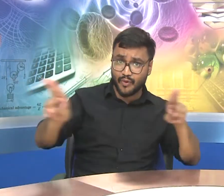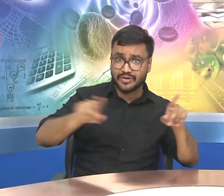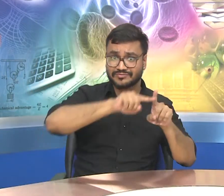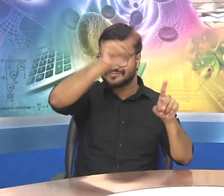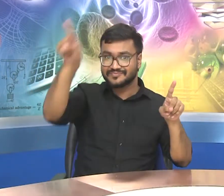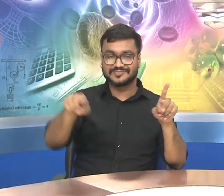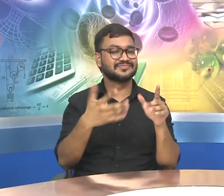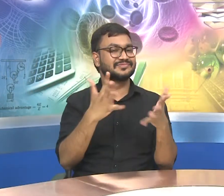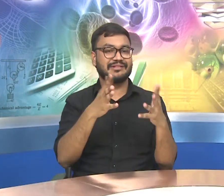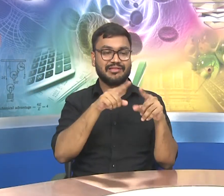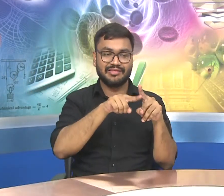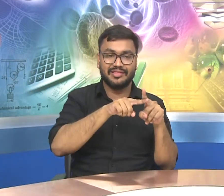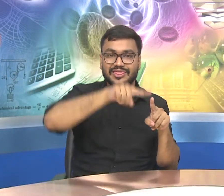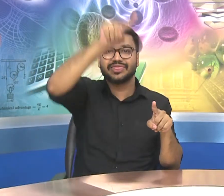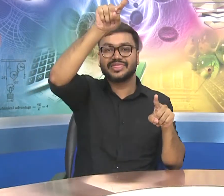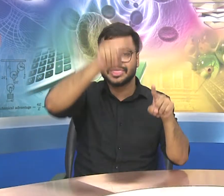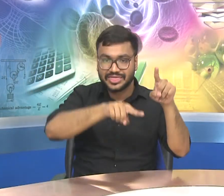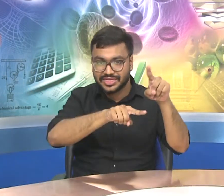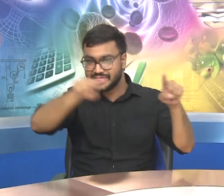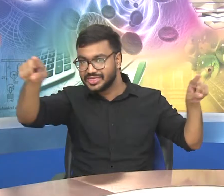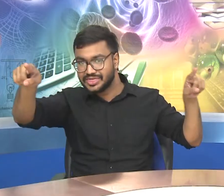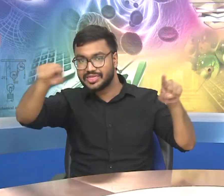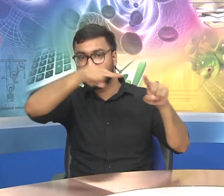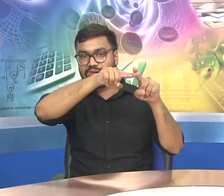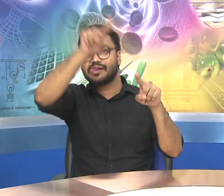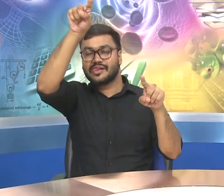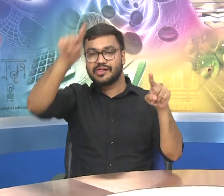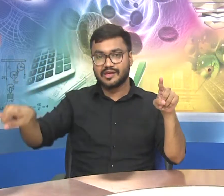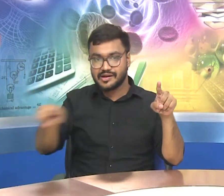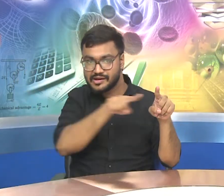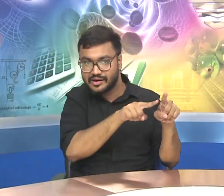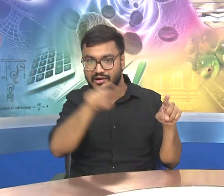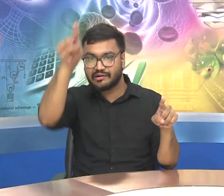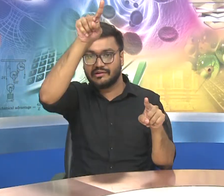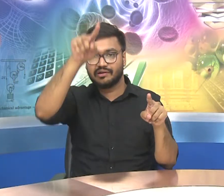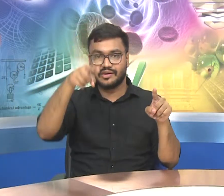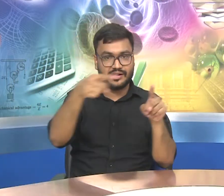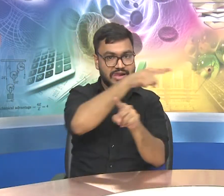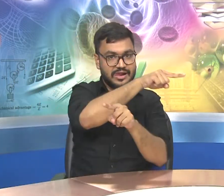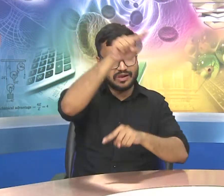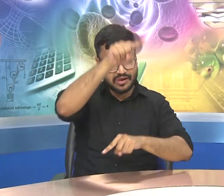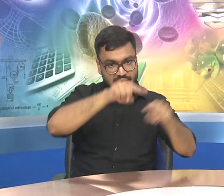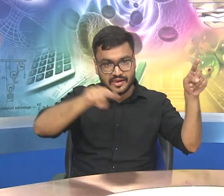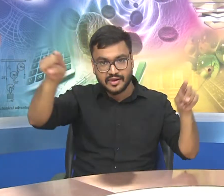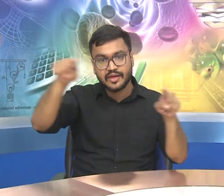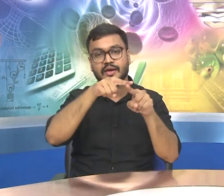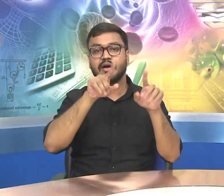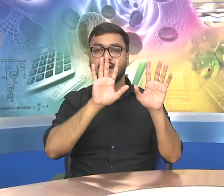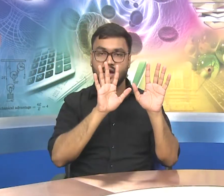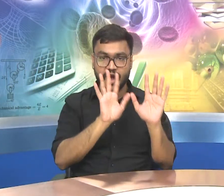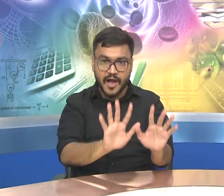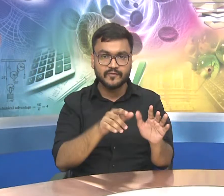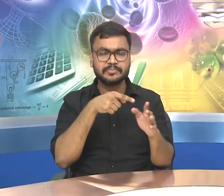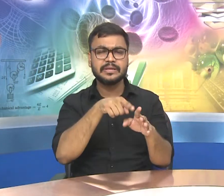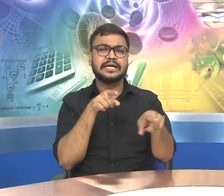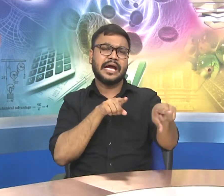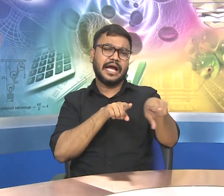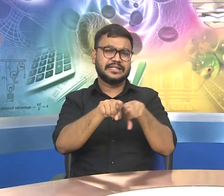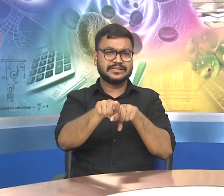Trophic level in an ecosystem are not linear, rather they are interconnected and make